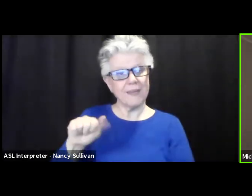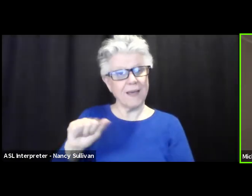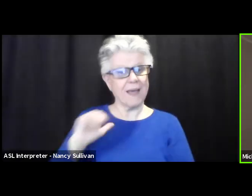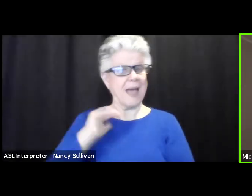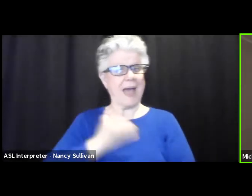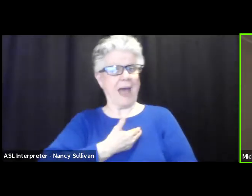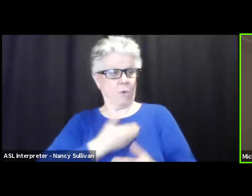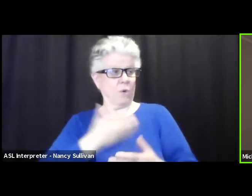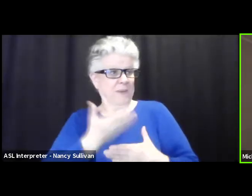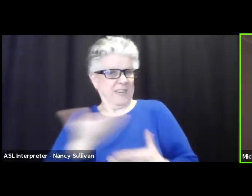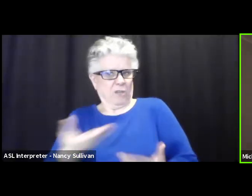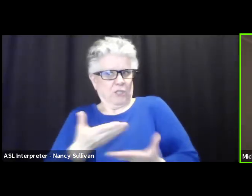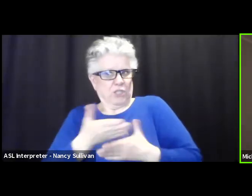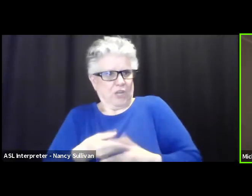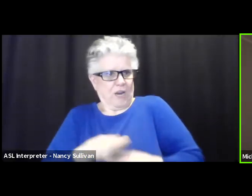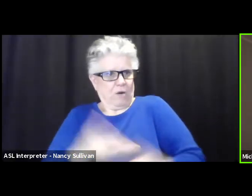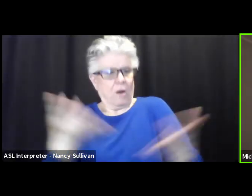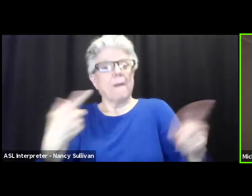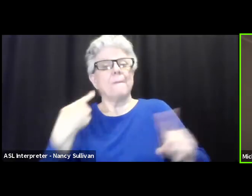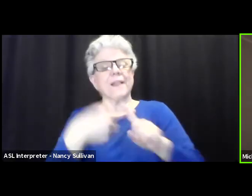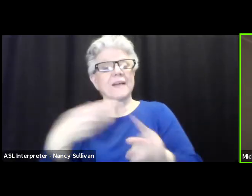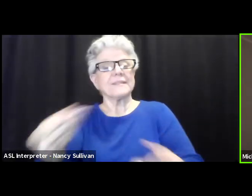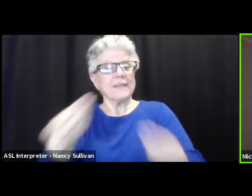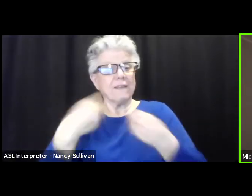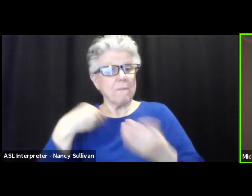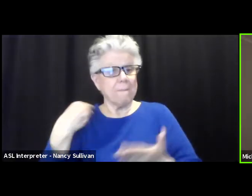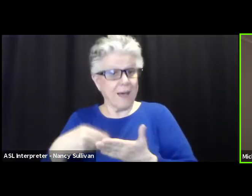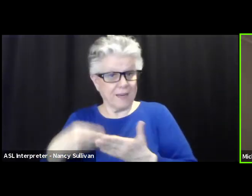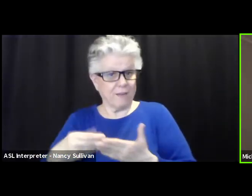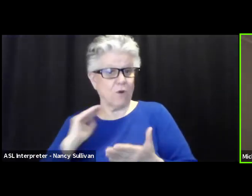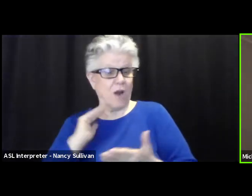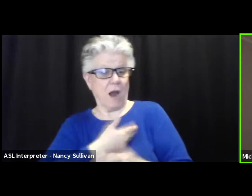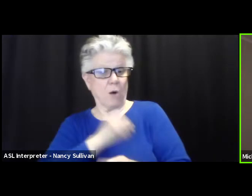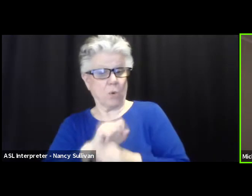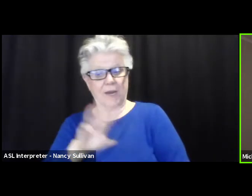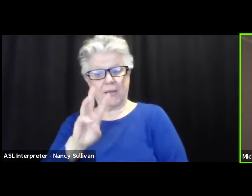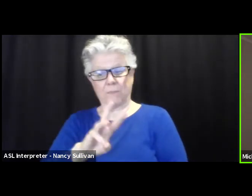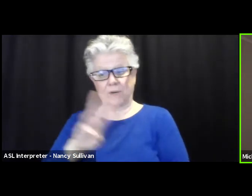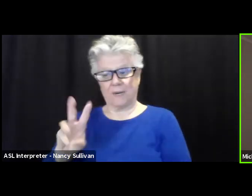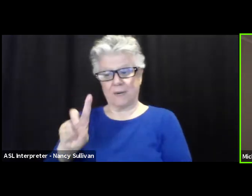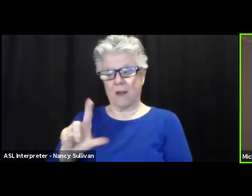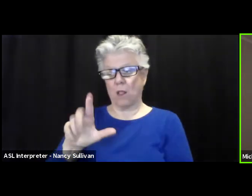And finally, become a financial sponsor today of our work at